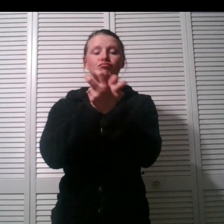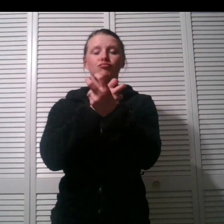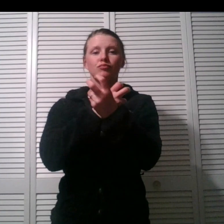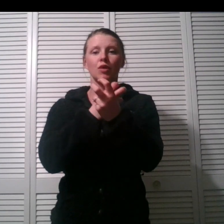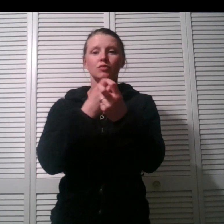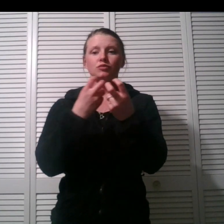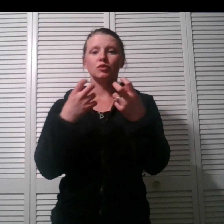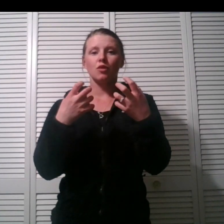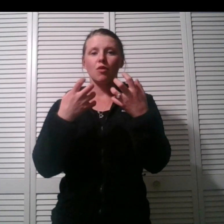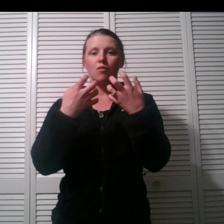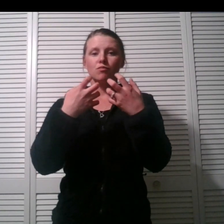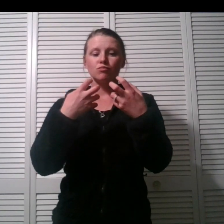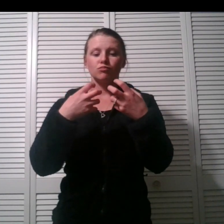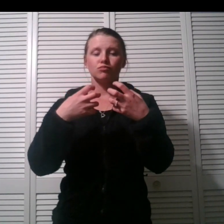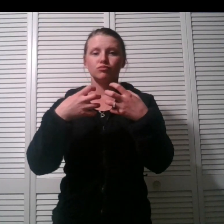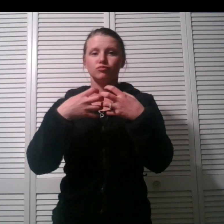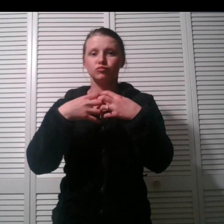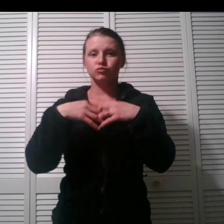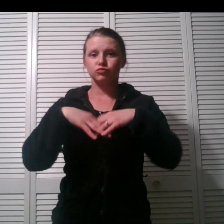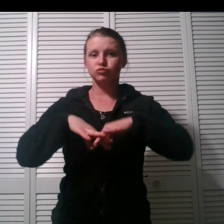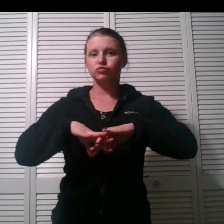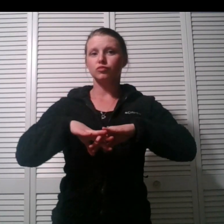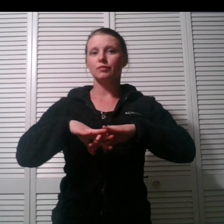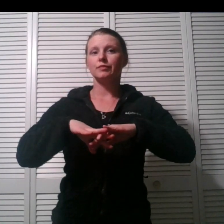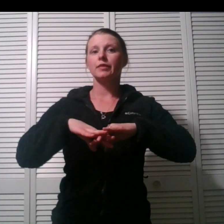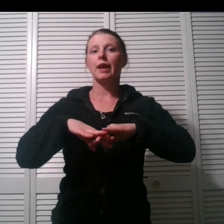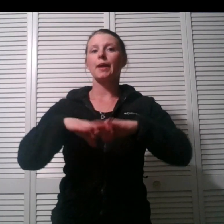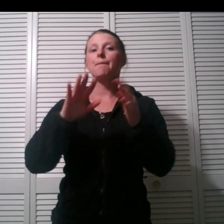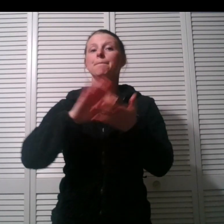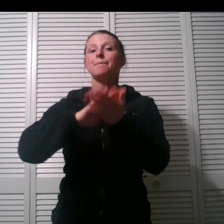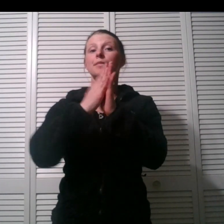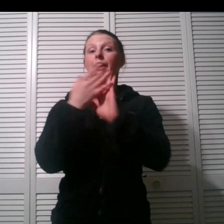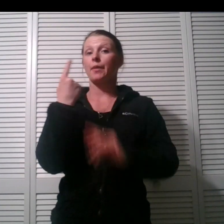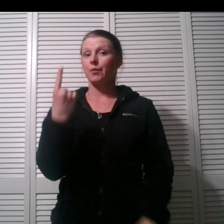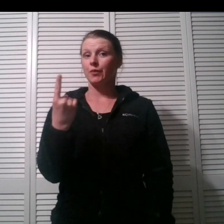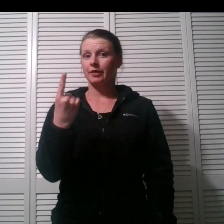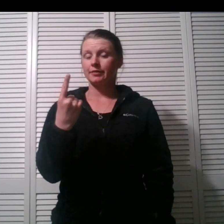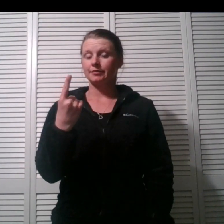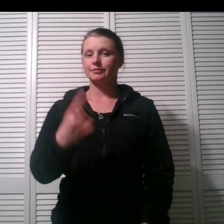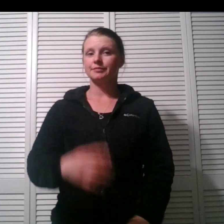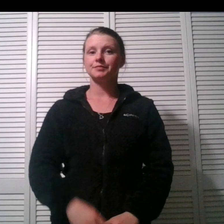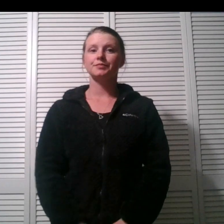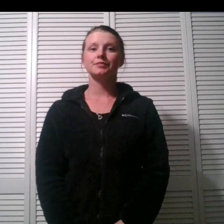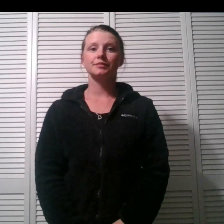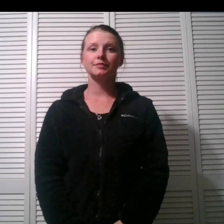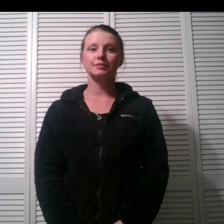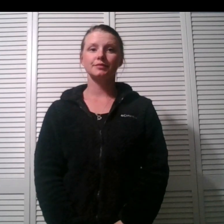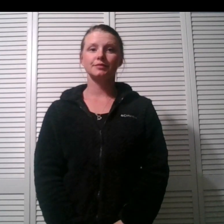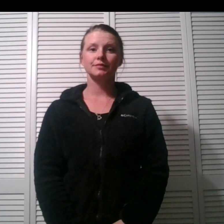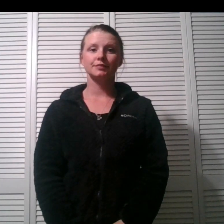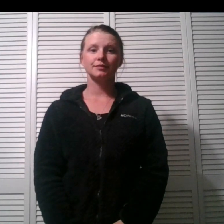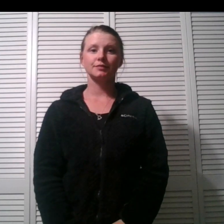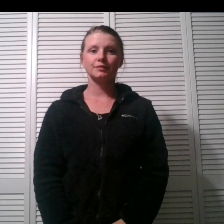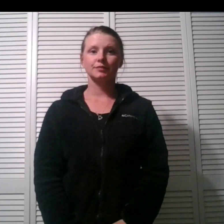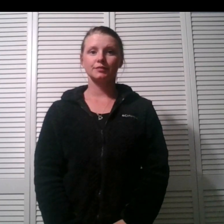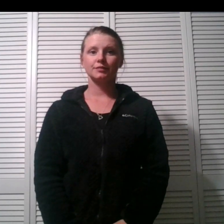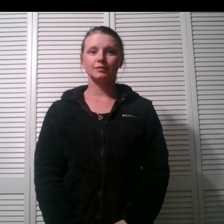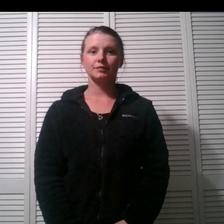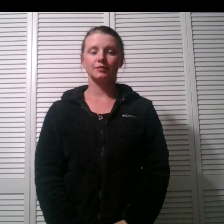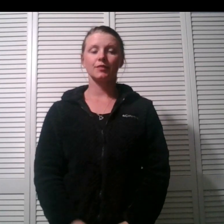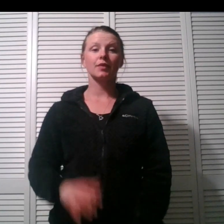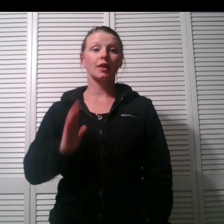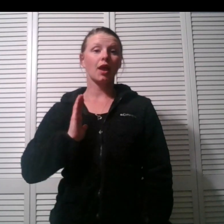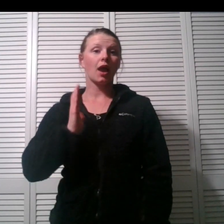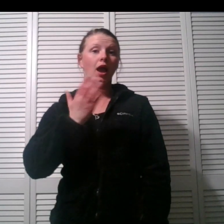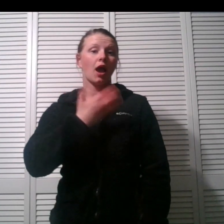Along with tendons, cartilage, and ligaments, the bones in our body form an intricate